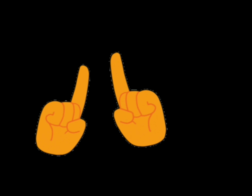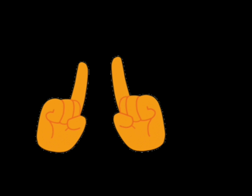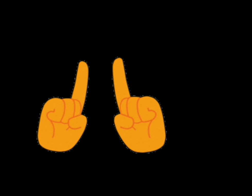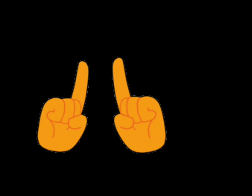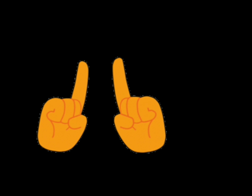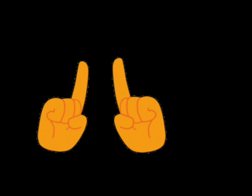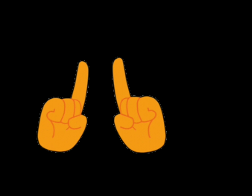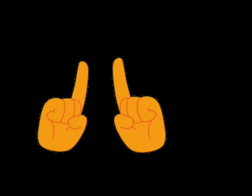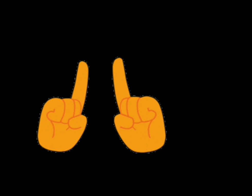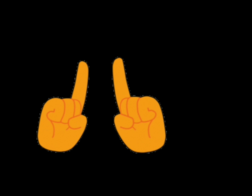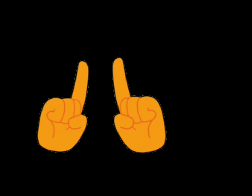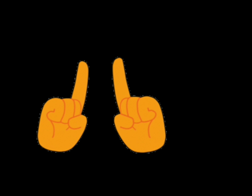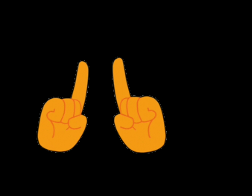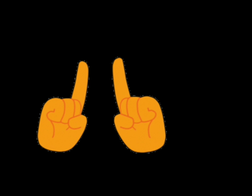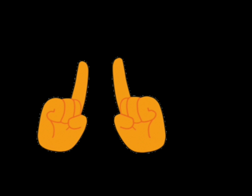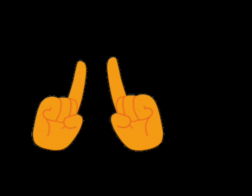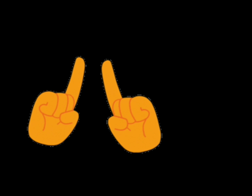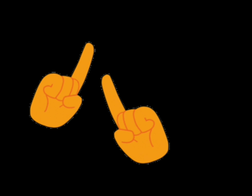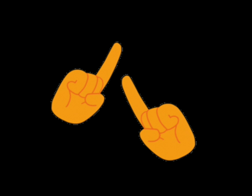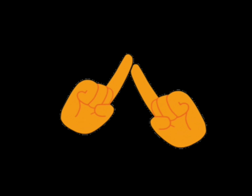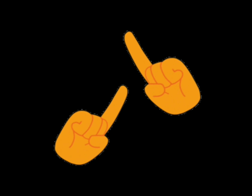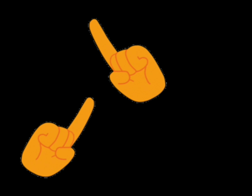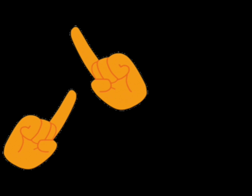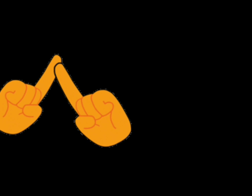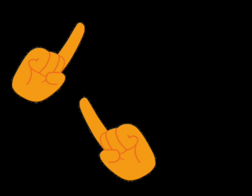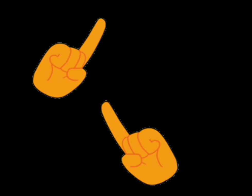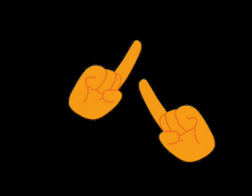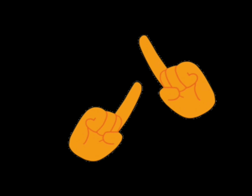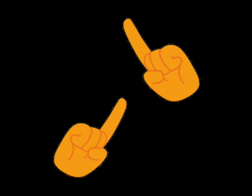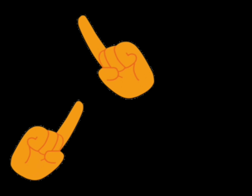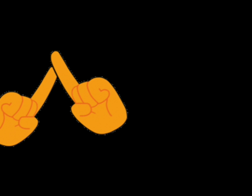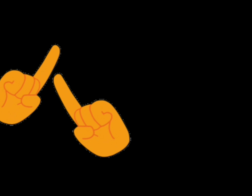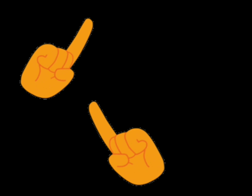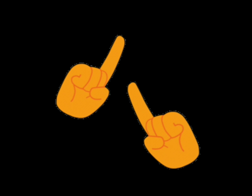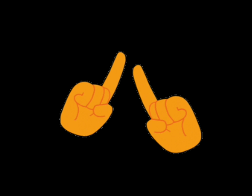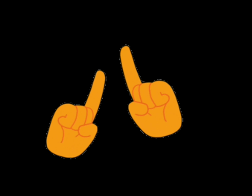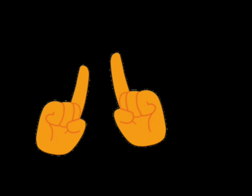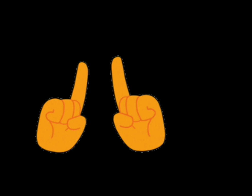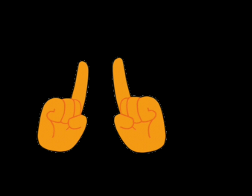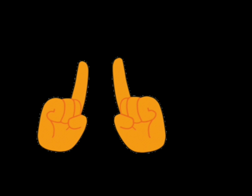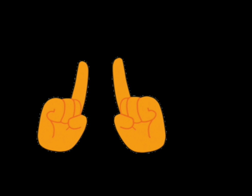body as they turn alternately, like wheels parallel to each other.